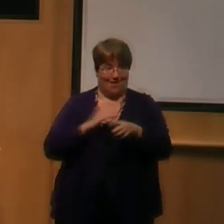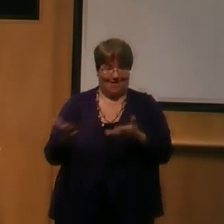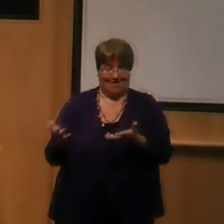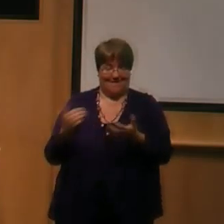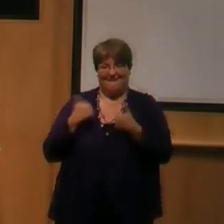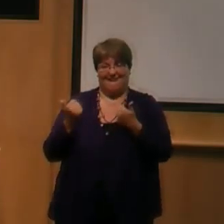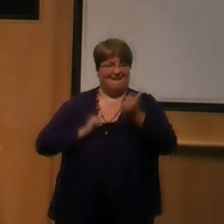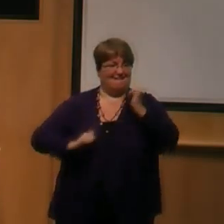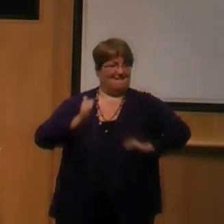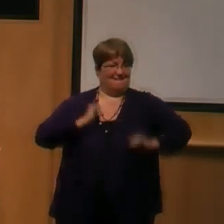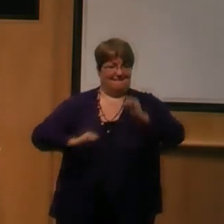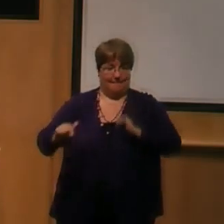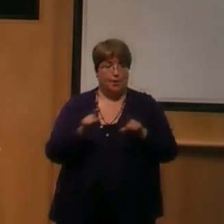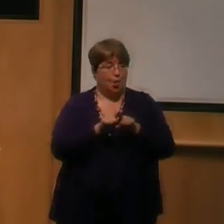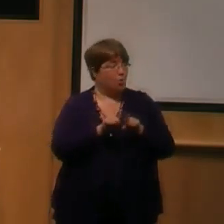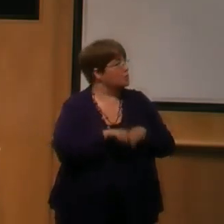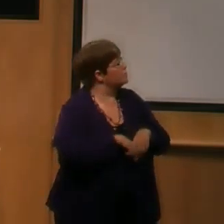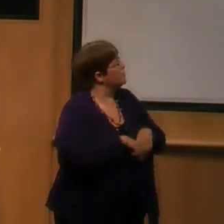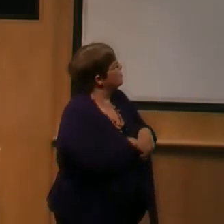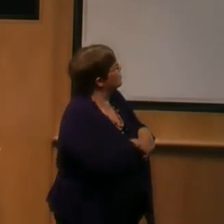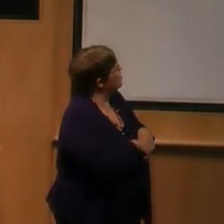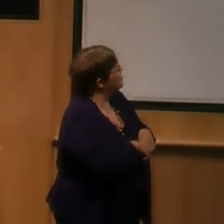on the cultural event on the star of the show.